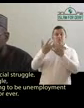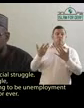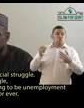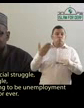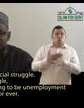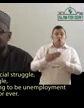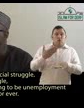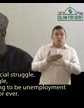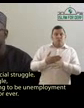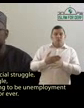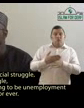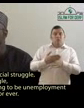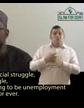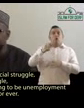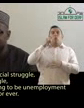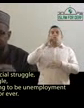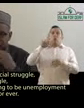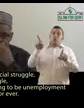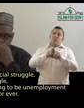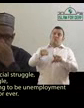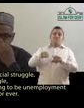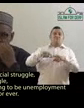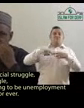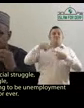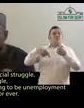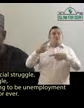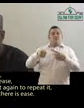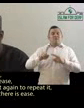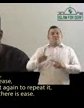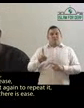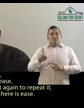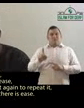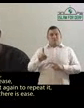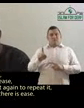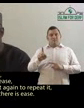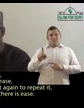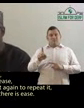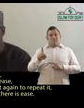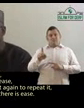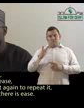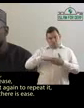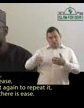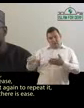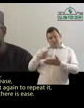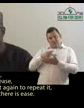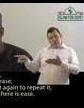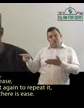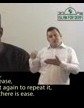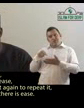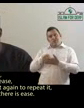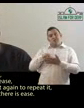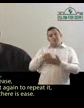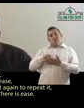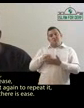unemployed, but it's not going to remain forever. On the strength of that verse, verily